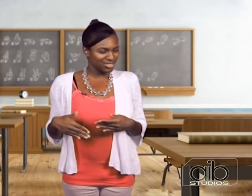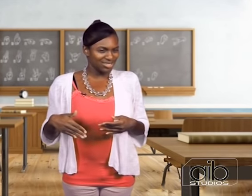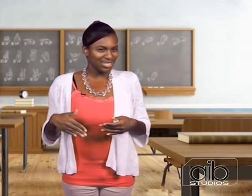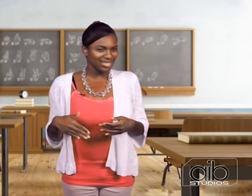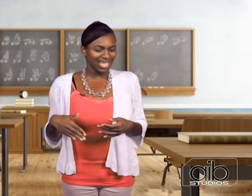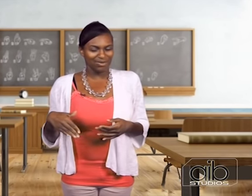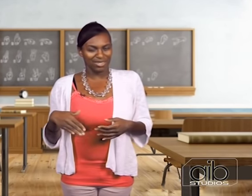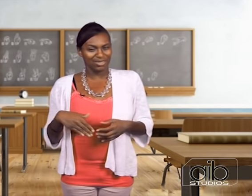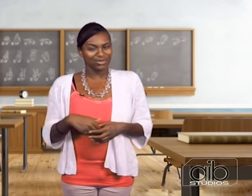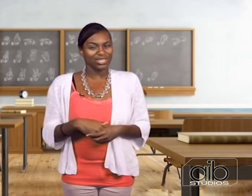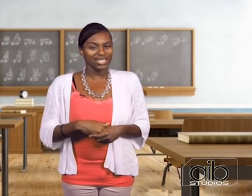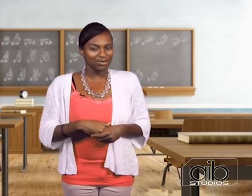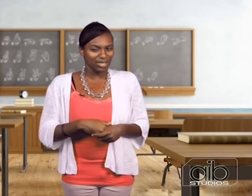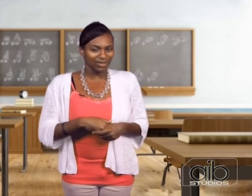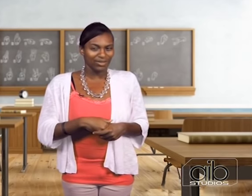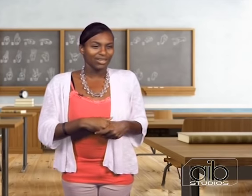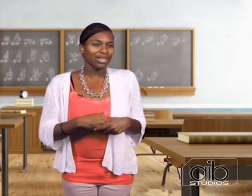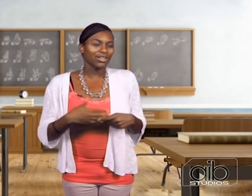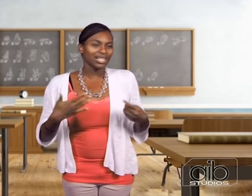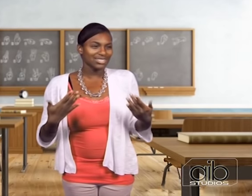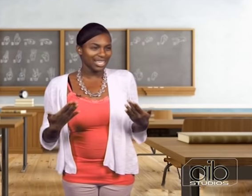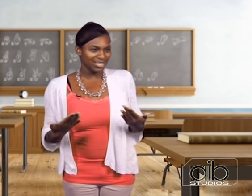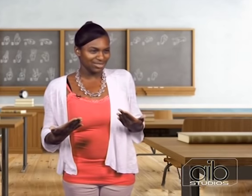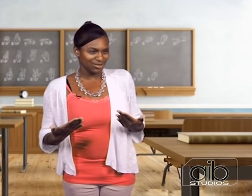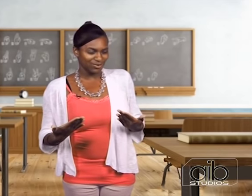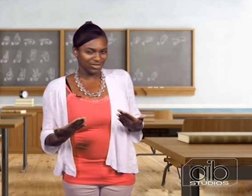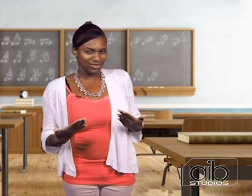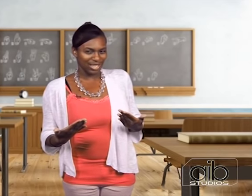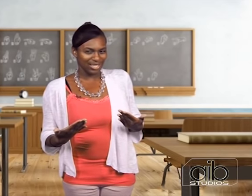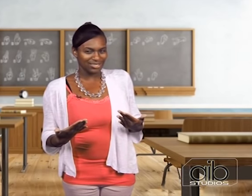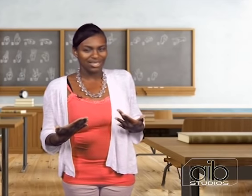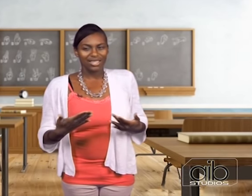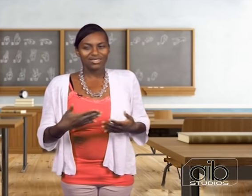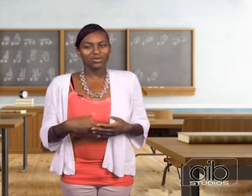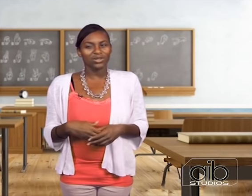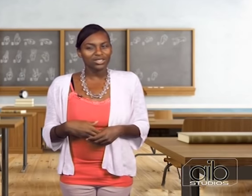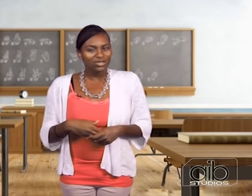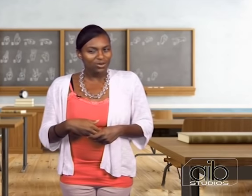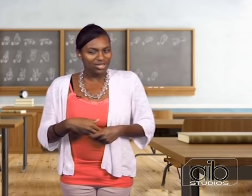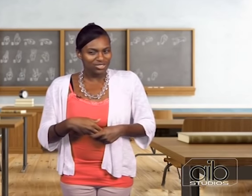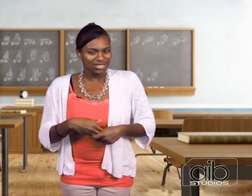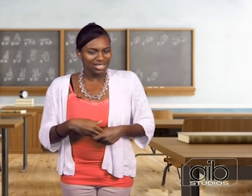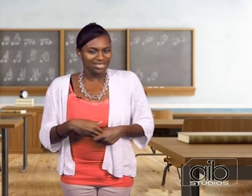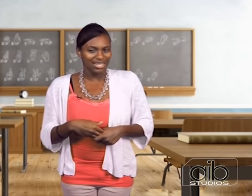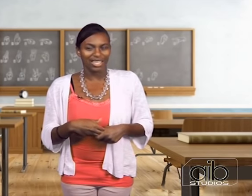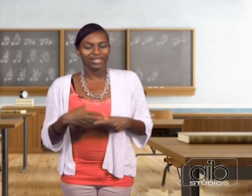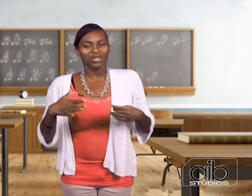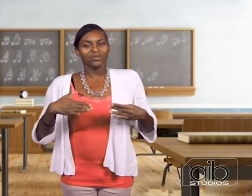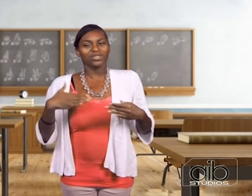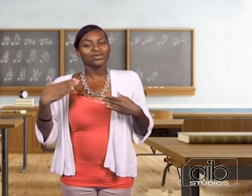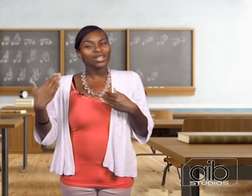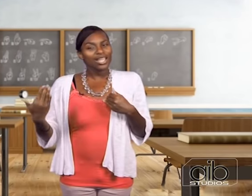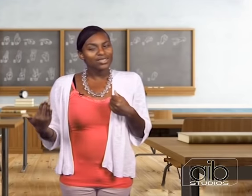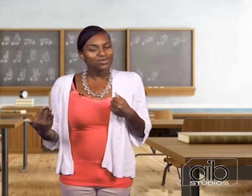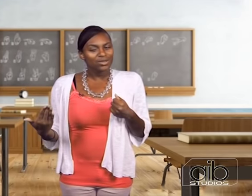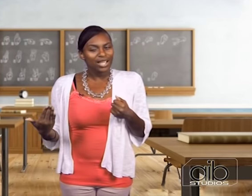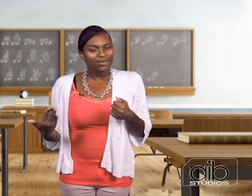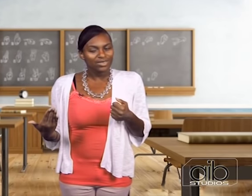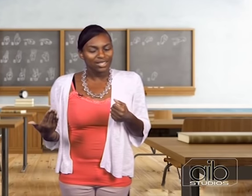questions that came in through the email that I'd like to answer for you guys. So one of your questions is that when you guys were out there